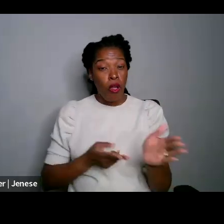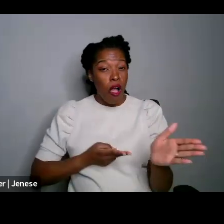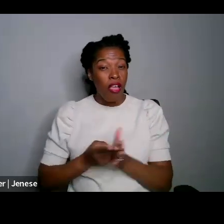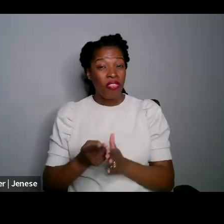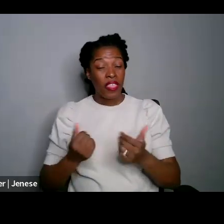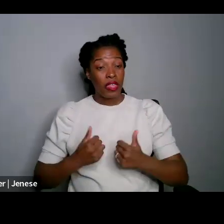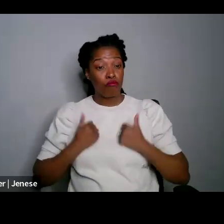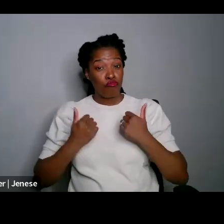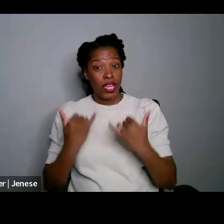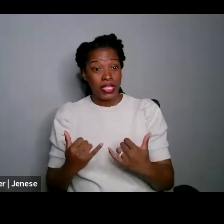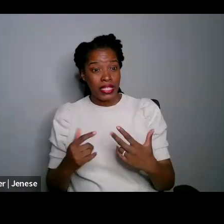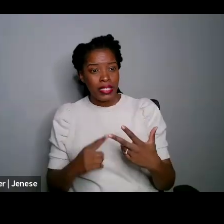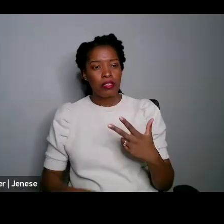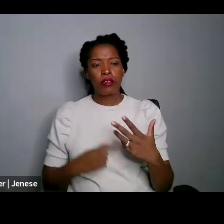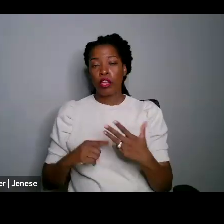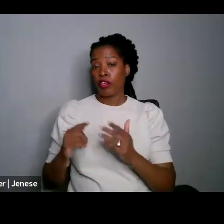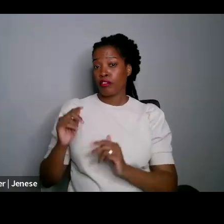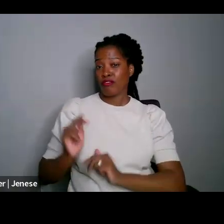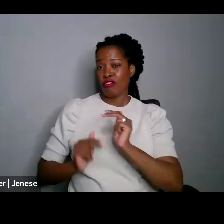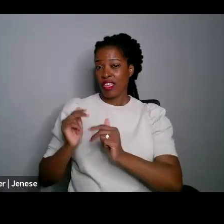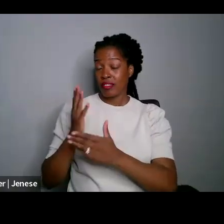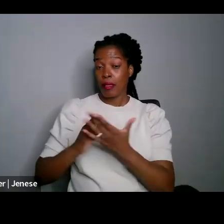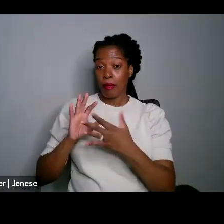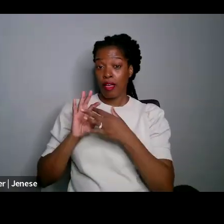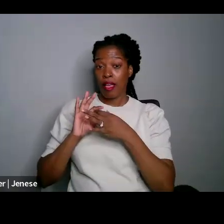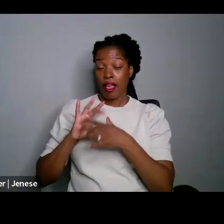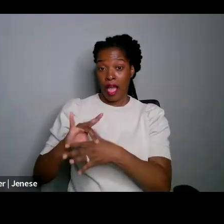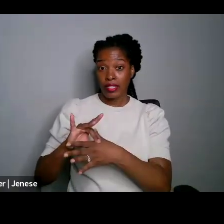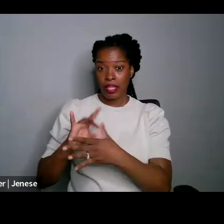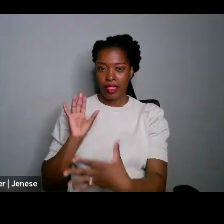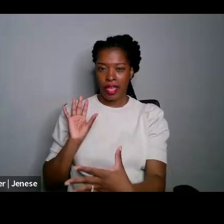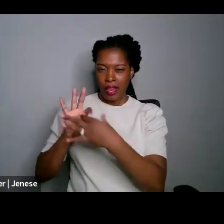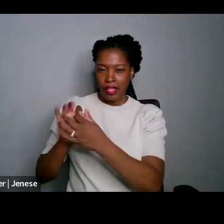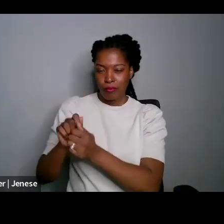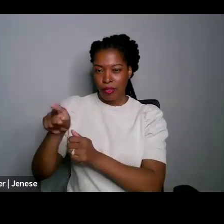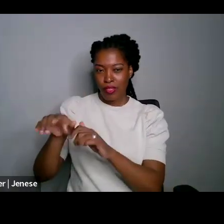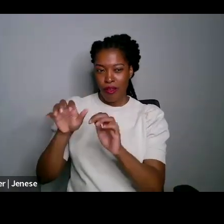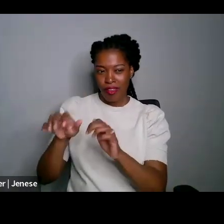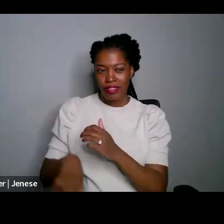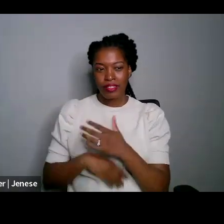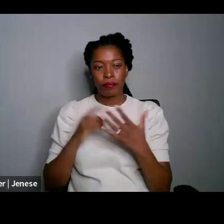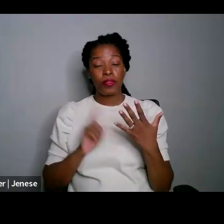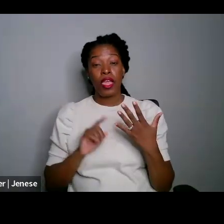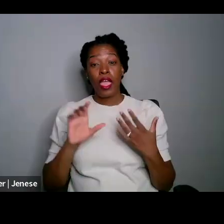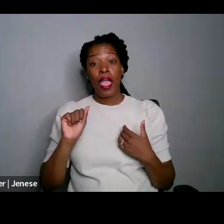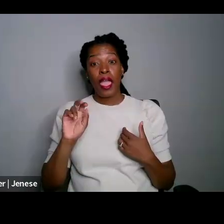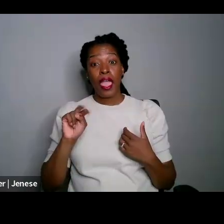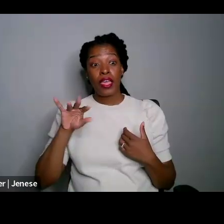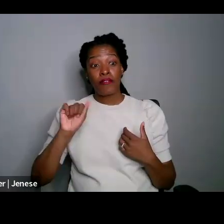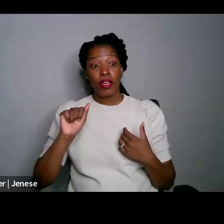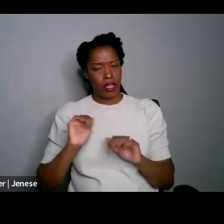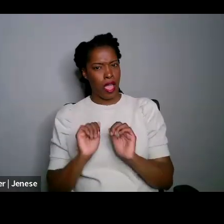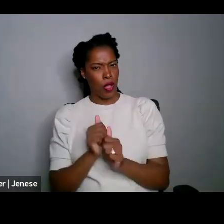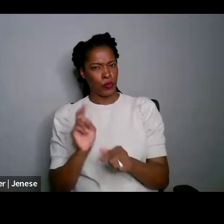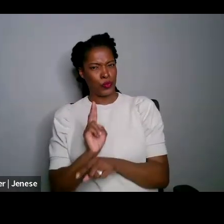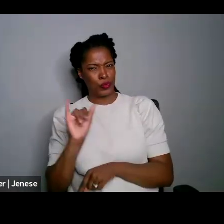really connects to that audience, how to use a tool that I love and use in my work called Canva for easy design.